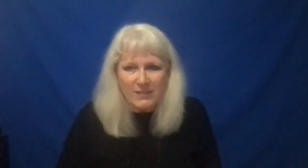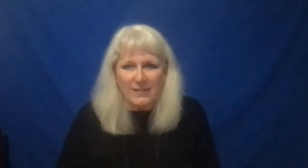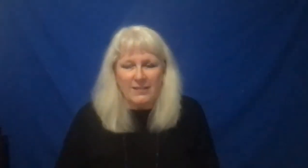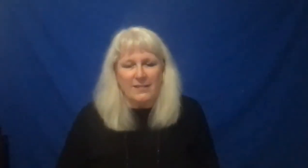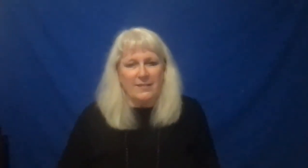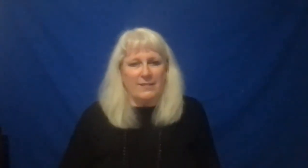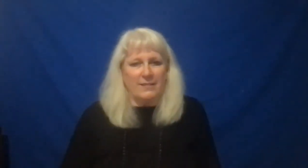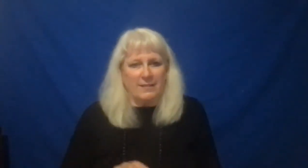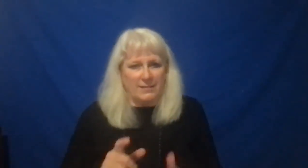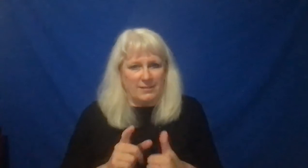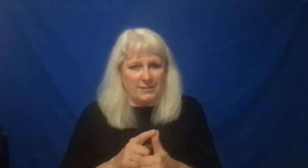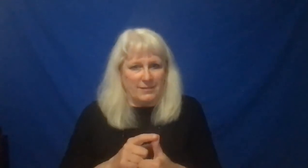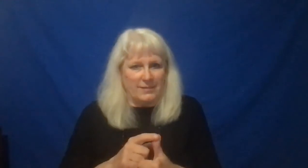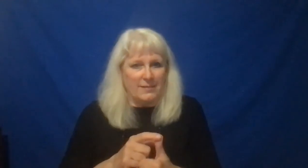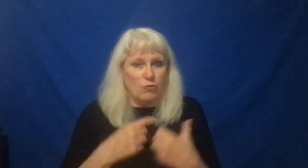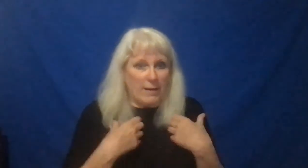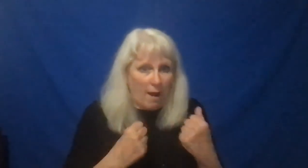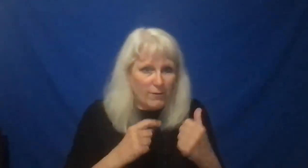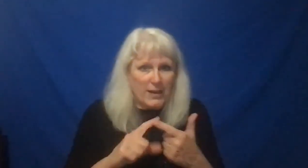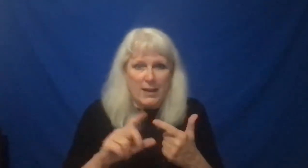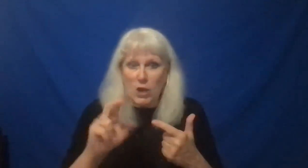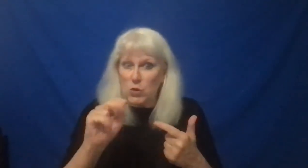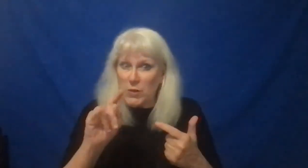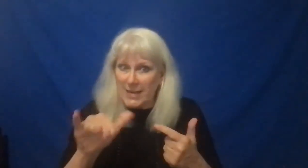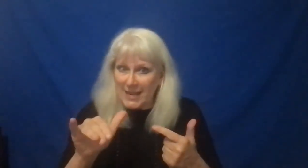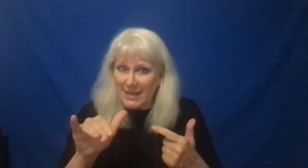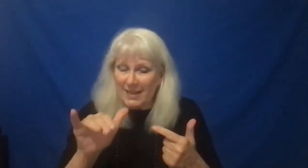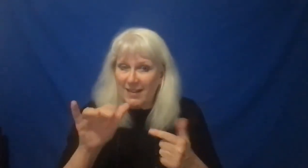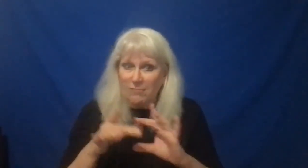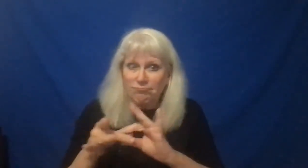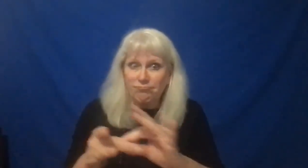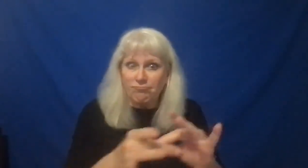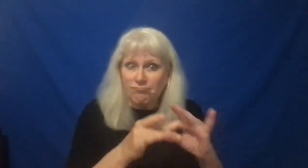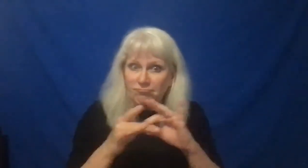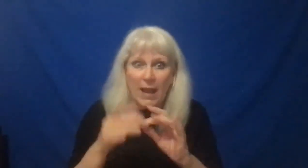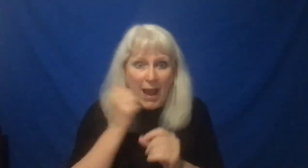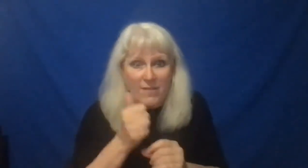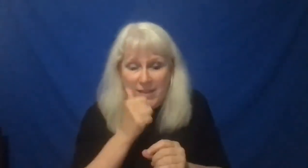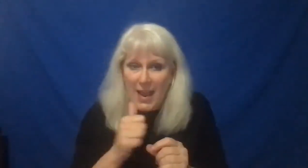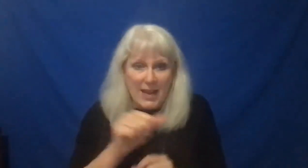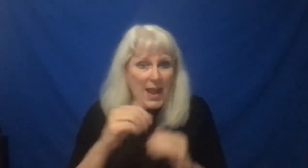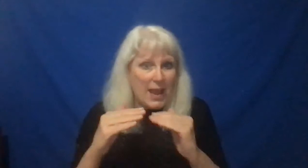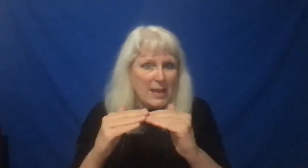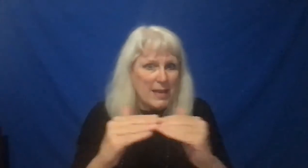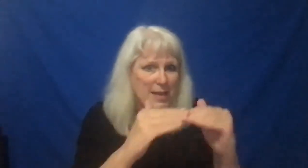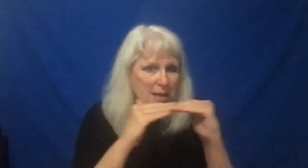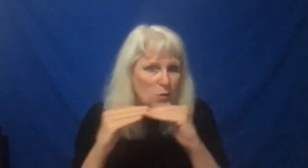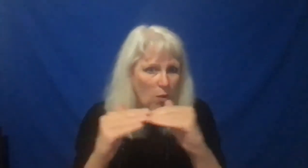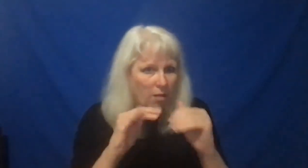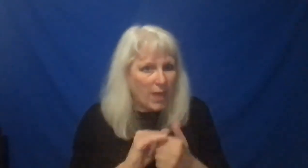an experience of unity, is every single day in AA. We're all about the same. We're all about finding